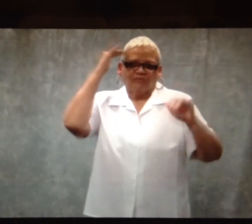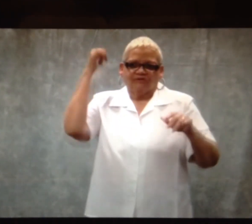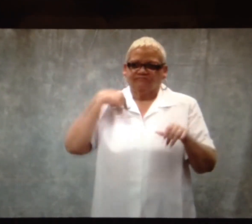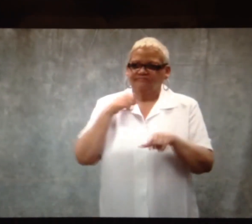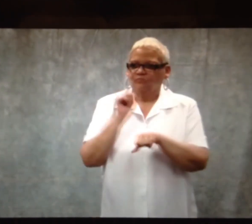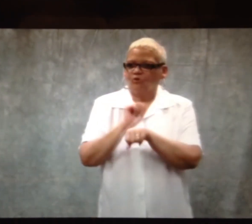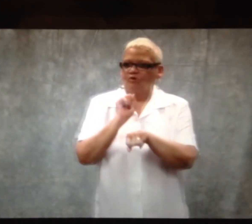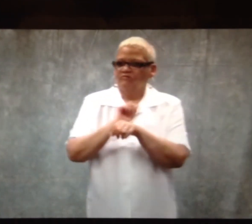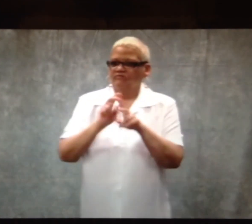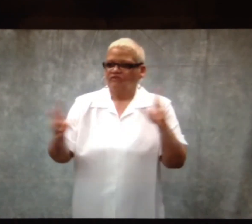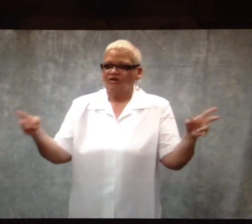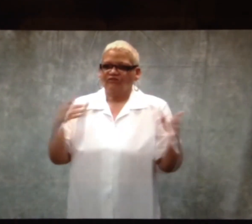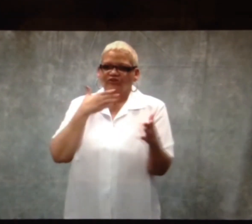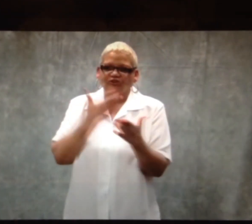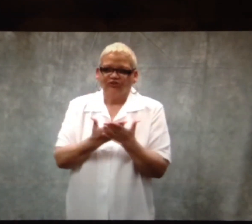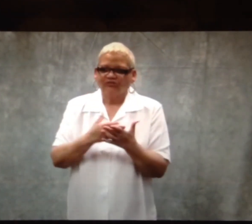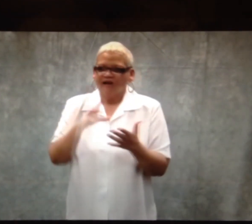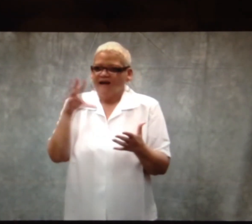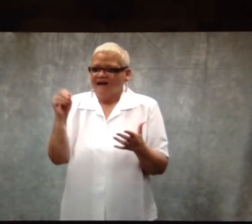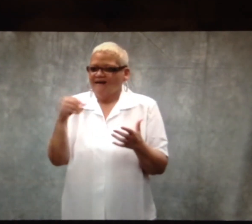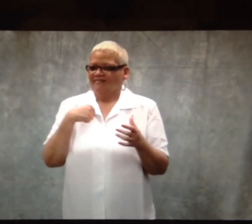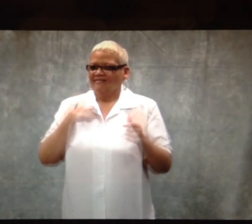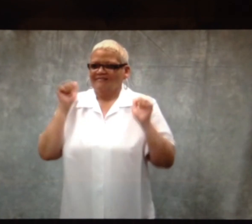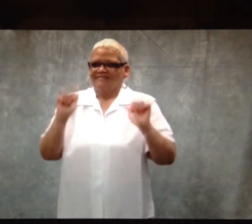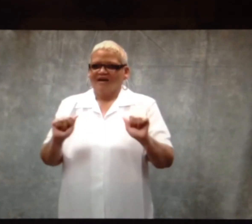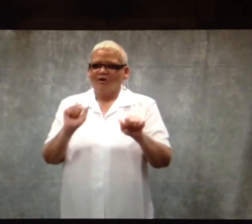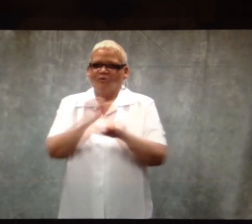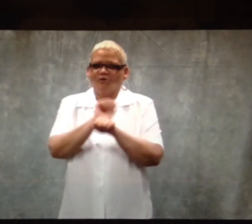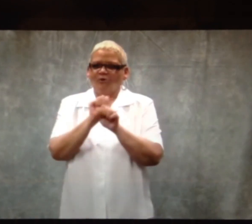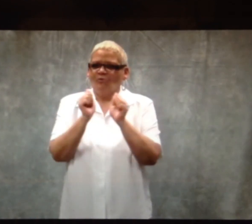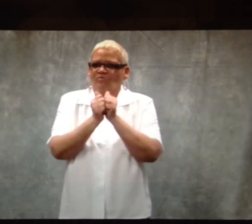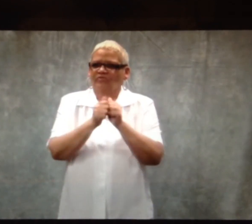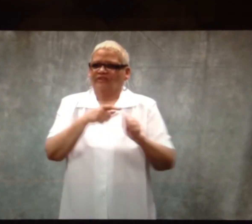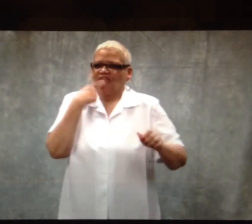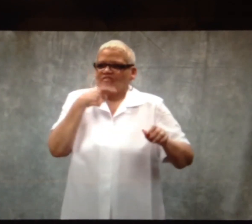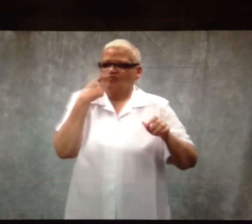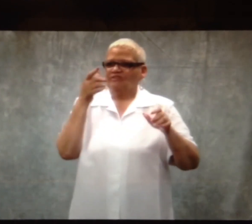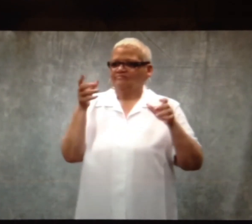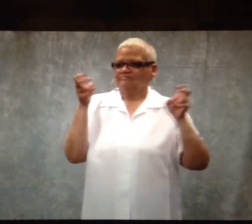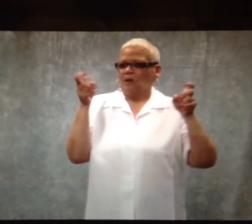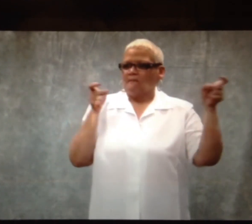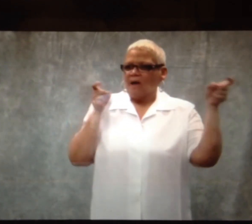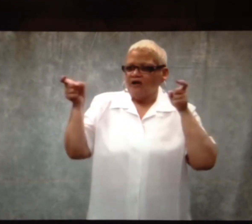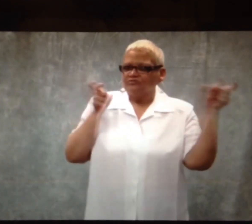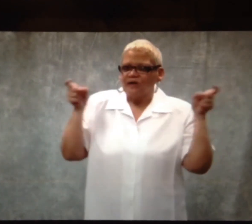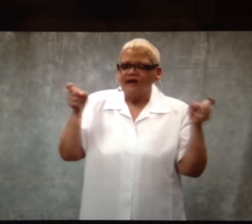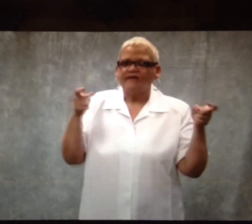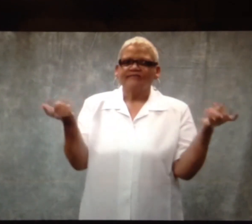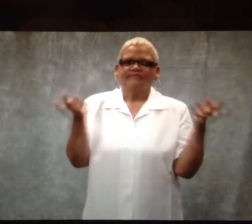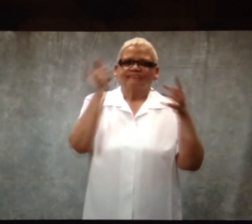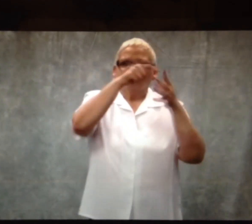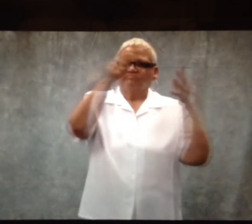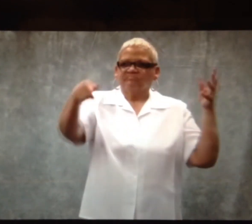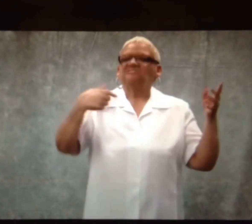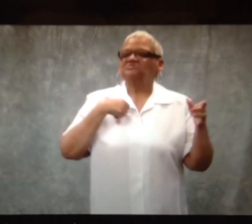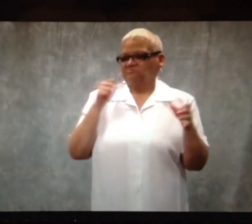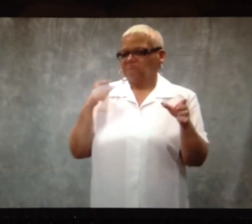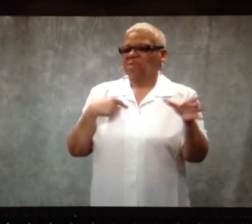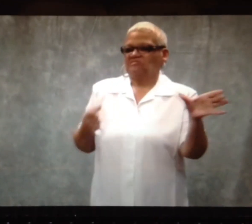But I was always encouraged, to apply for managerial positions because I was good with what I did. I was a